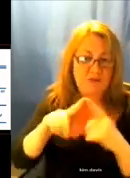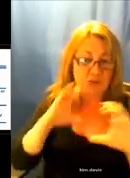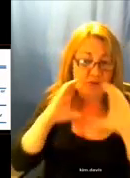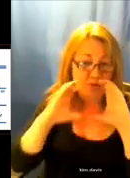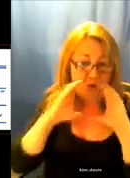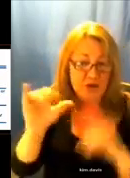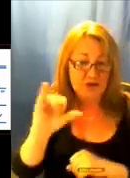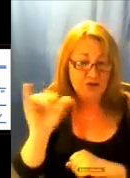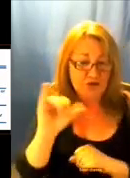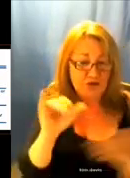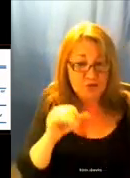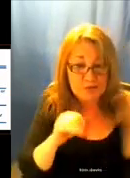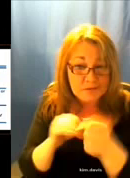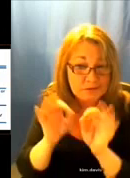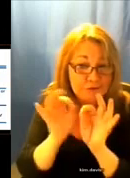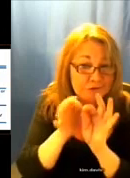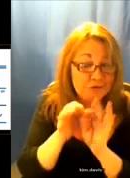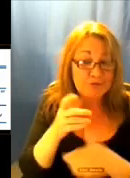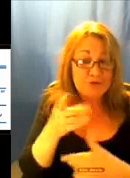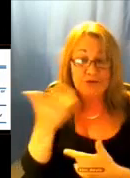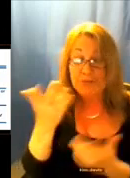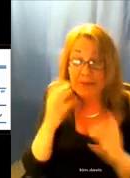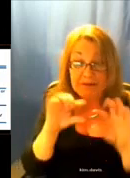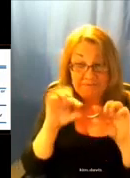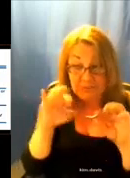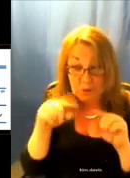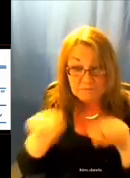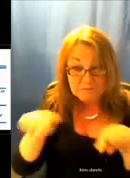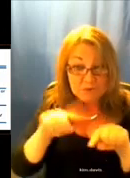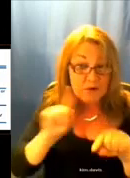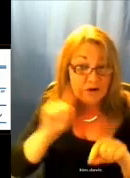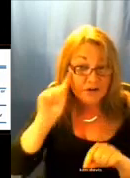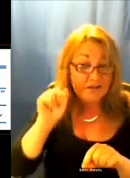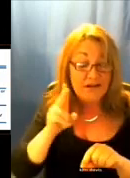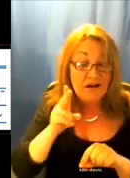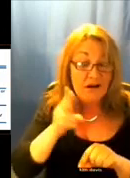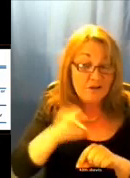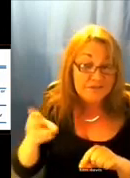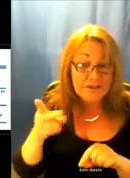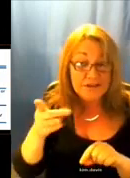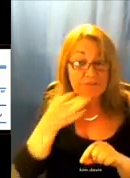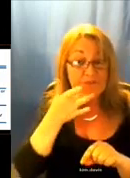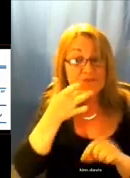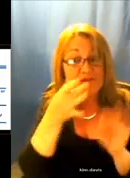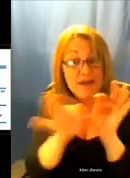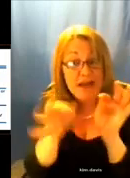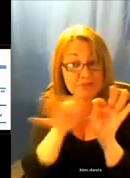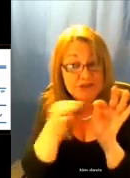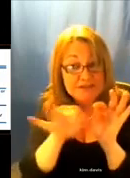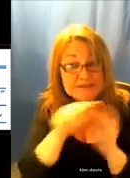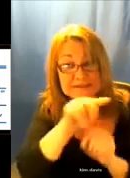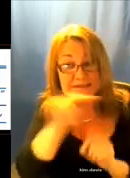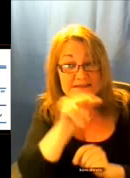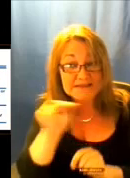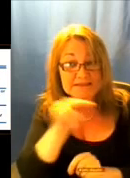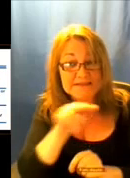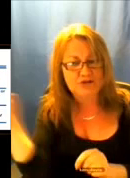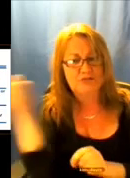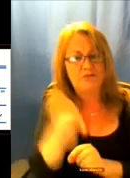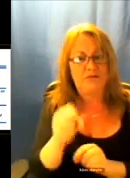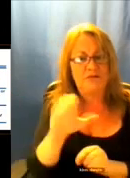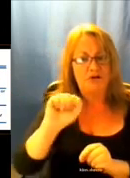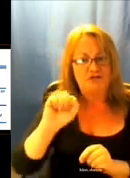And being able to provide you access to the communication, if that does include an interpreter, or for those that are hard of hearing, if they